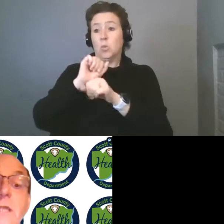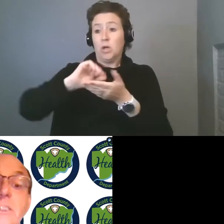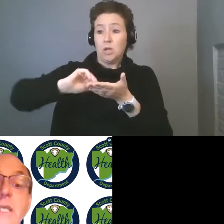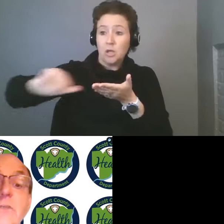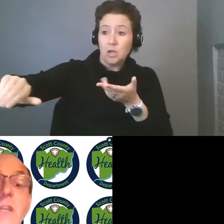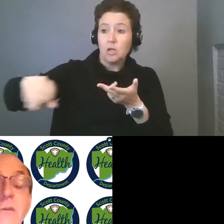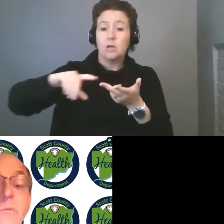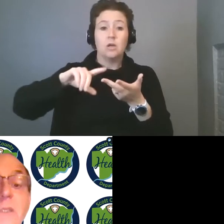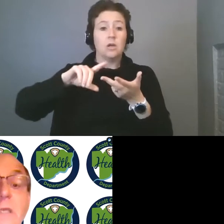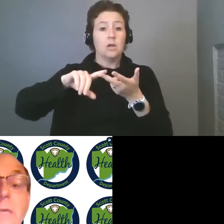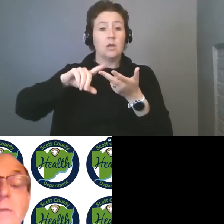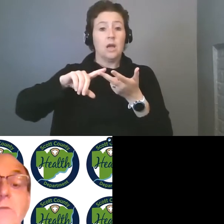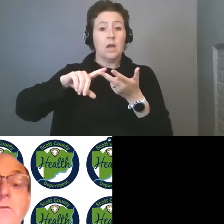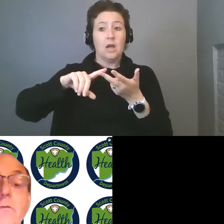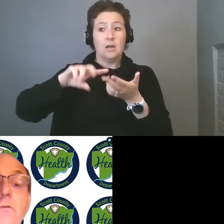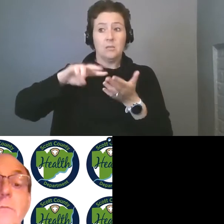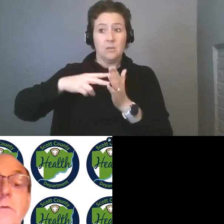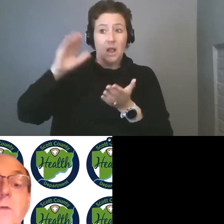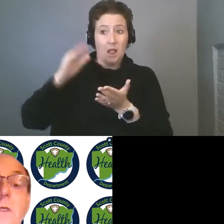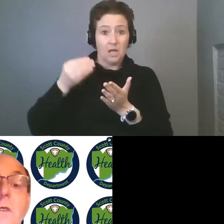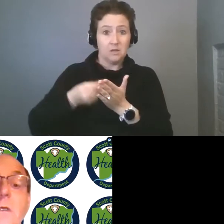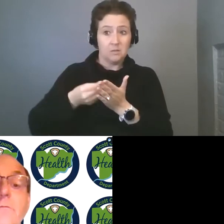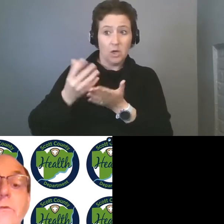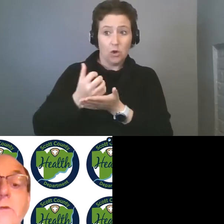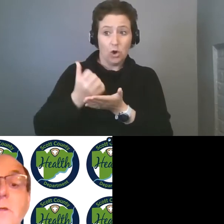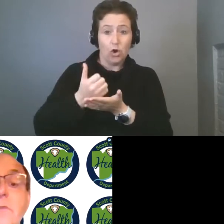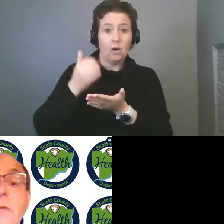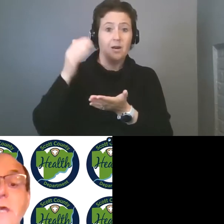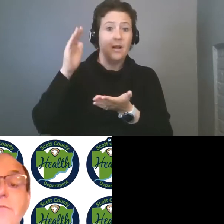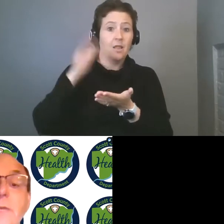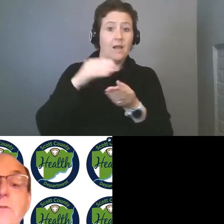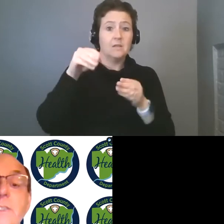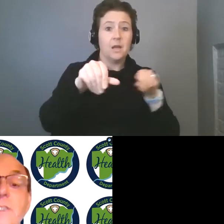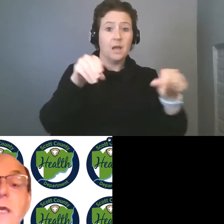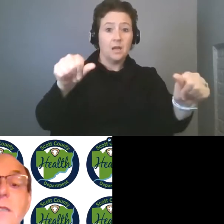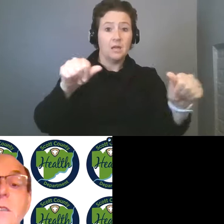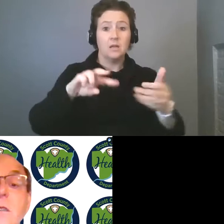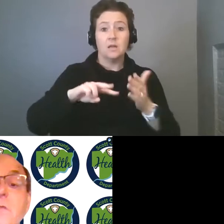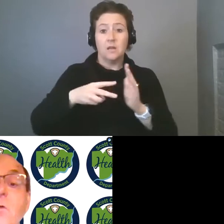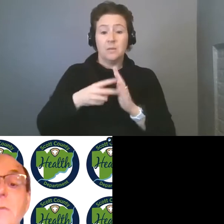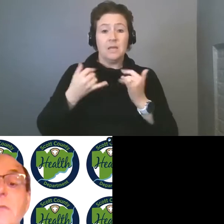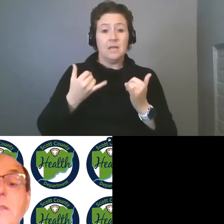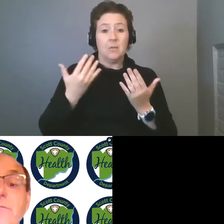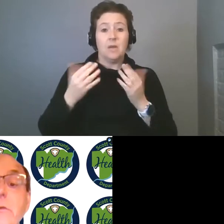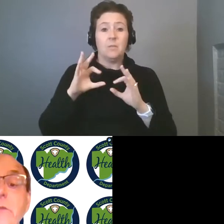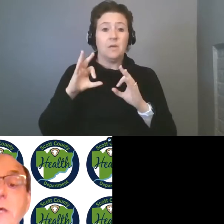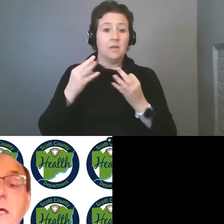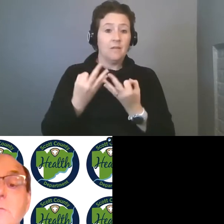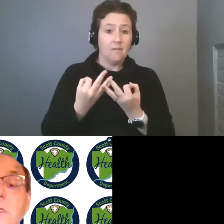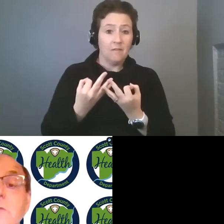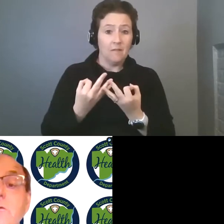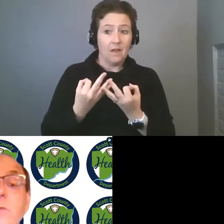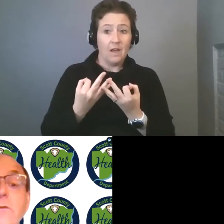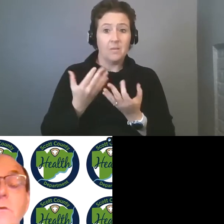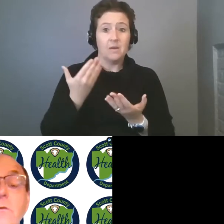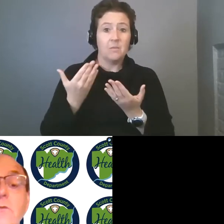by changes in our spending habits as consumers. For some, this may have families reaching out for what may be the first time